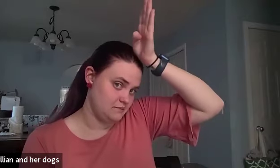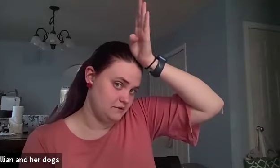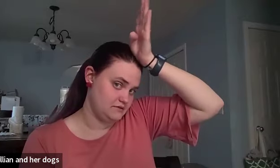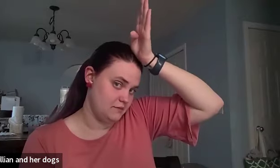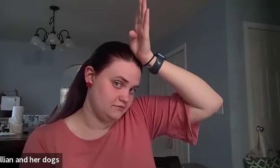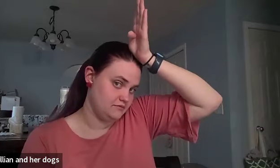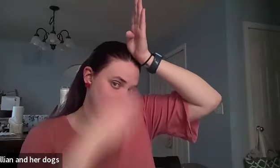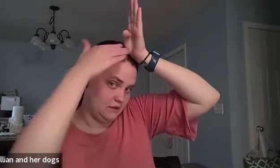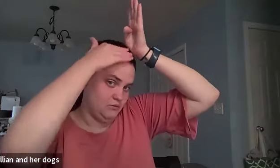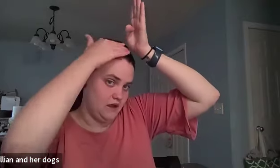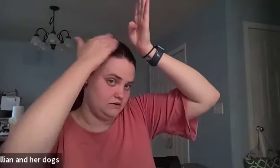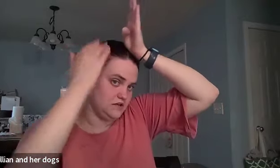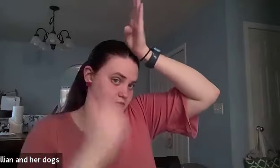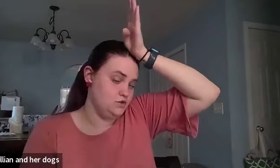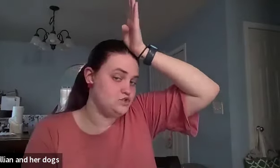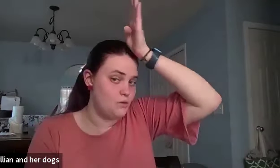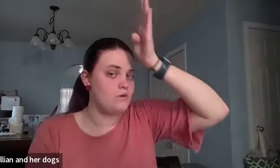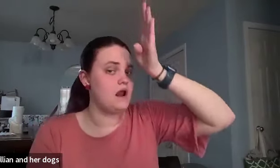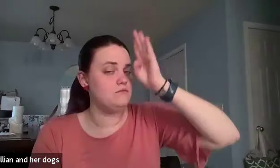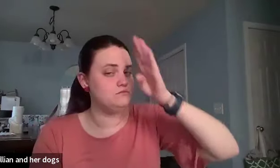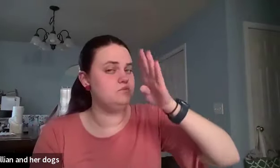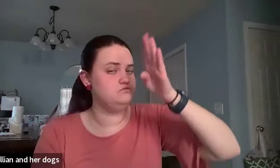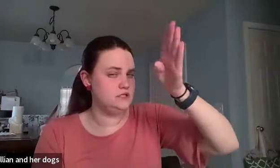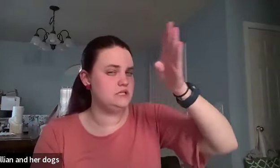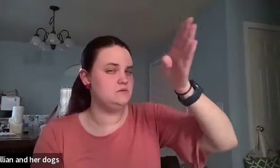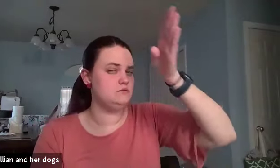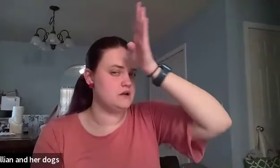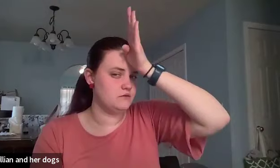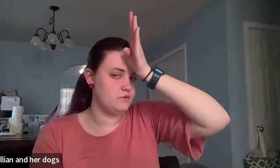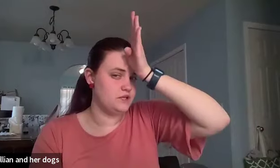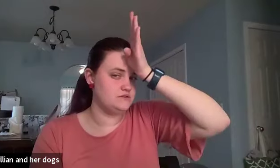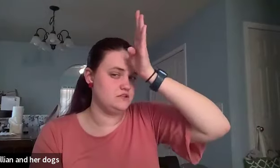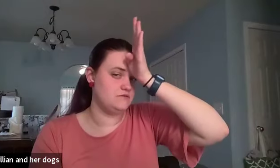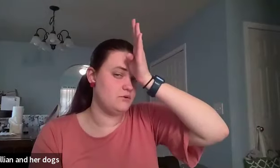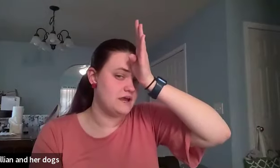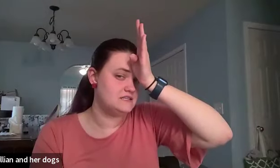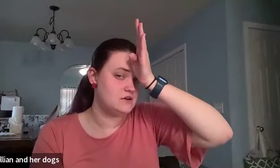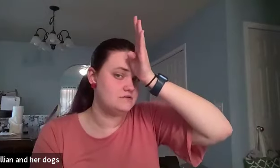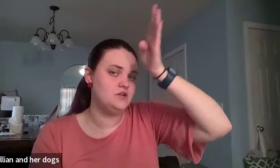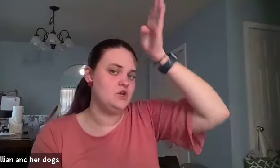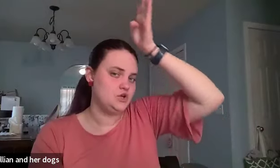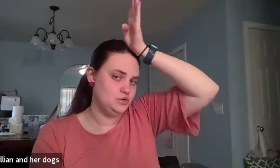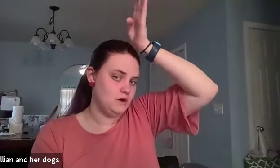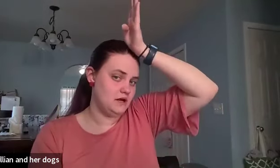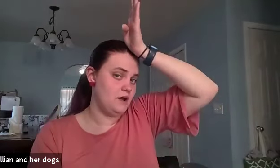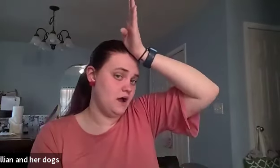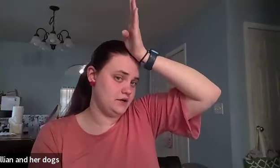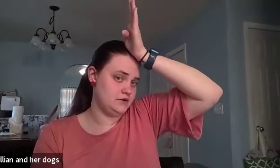top and you tap, like right on top. You don't want, I really would want to avoid using your forehead as often. You want it up